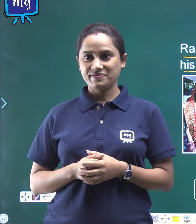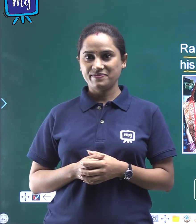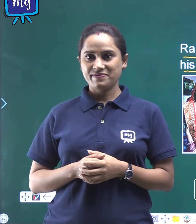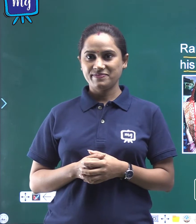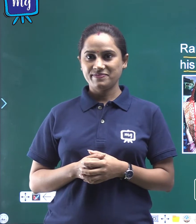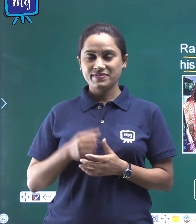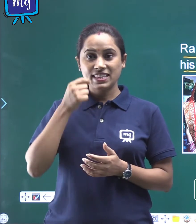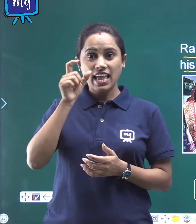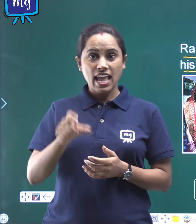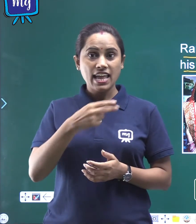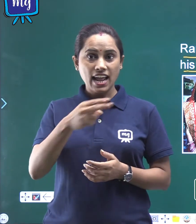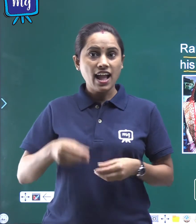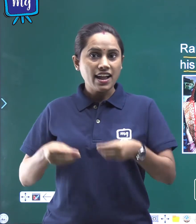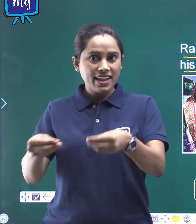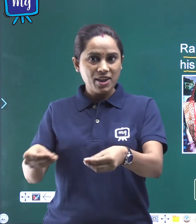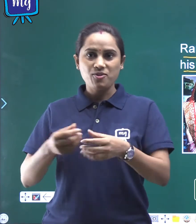Ranga gave